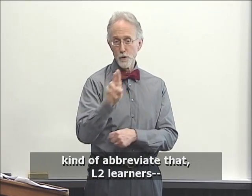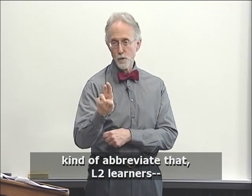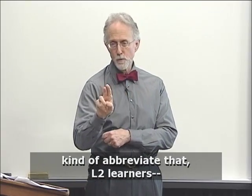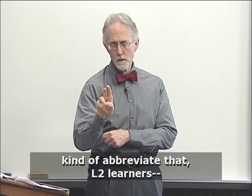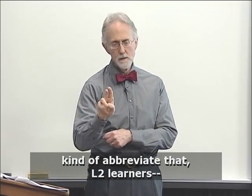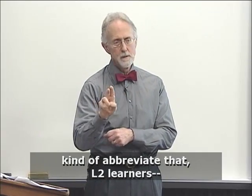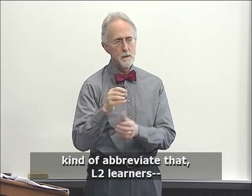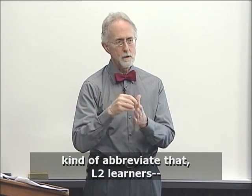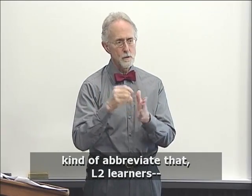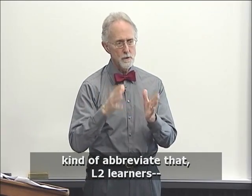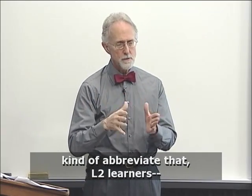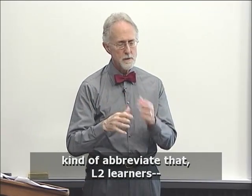L2 learners,